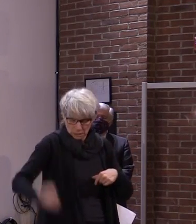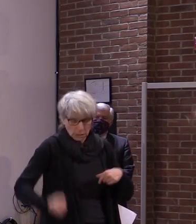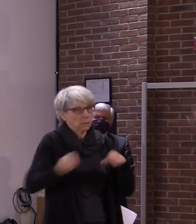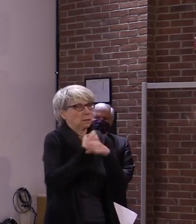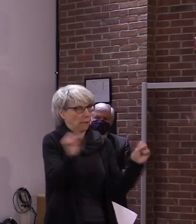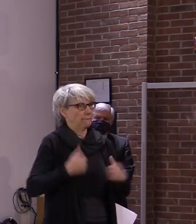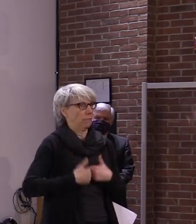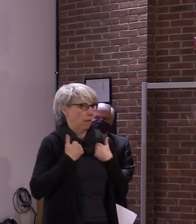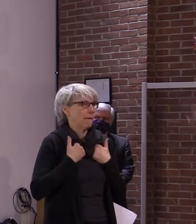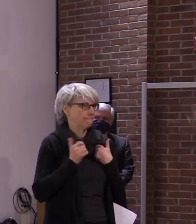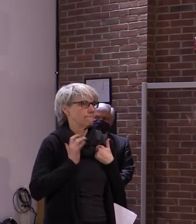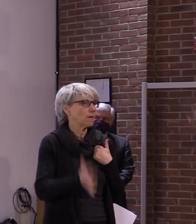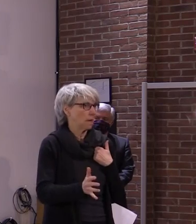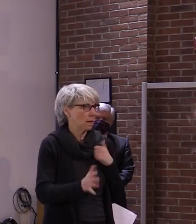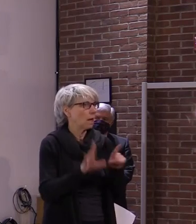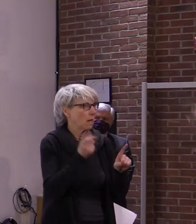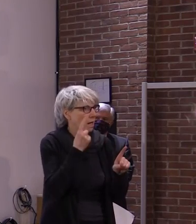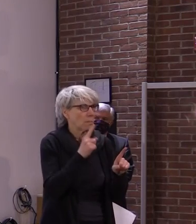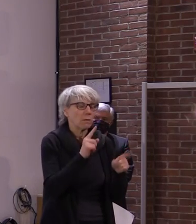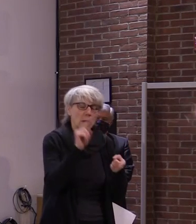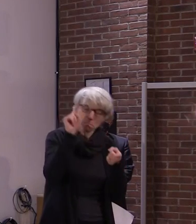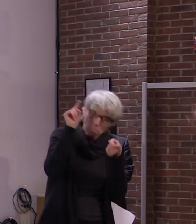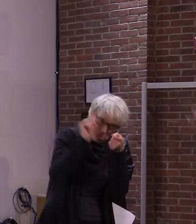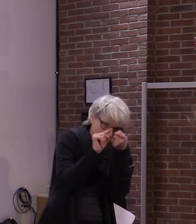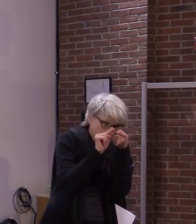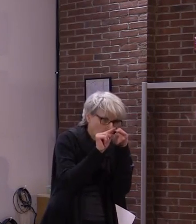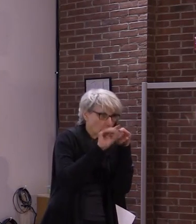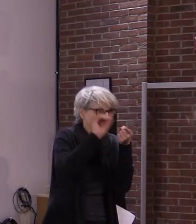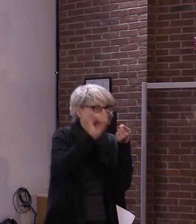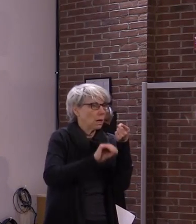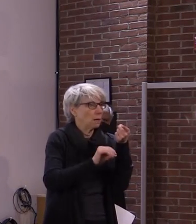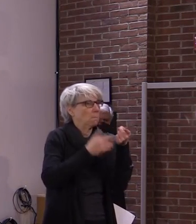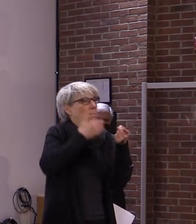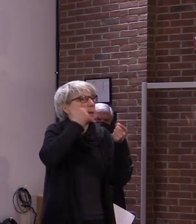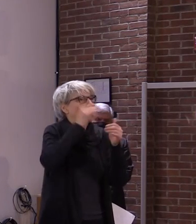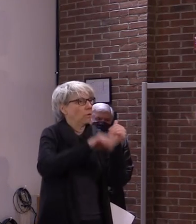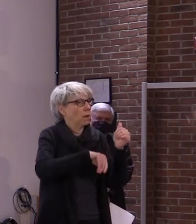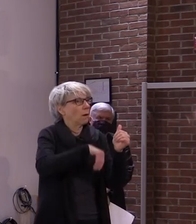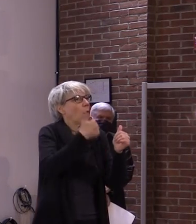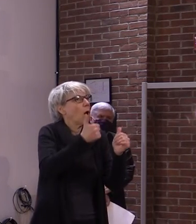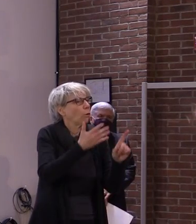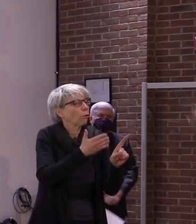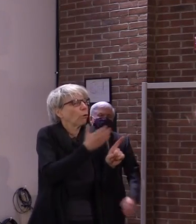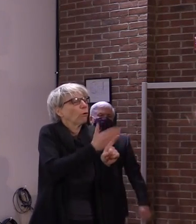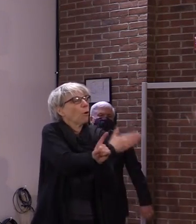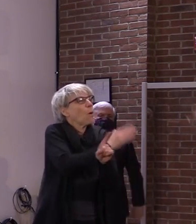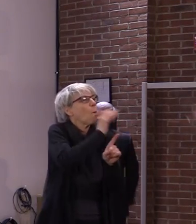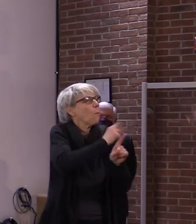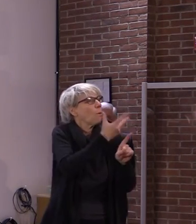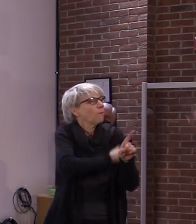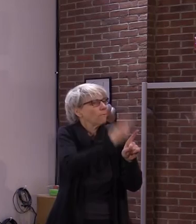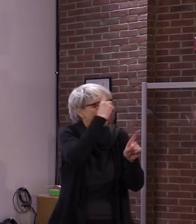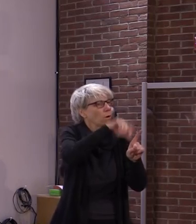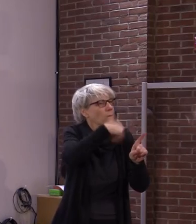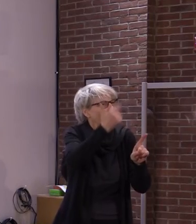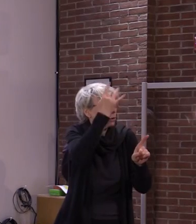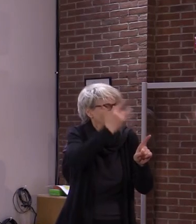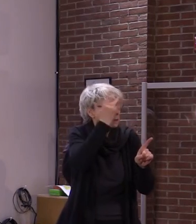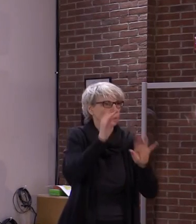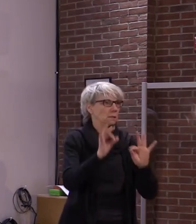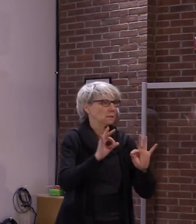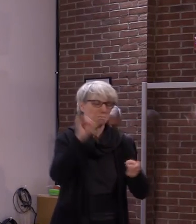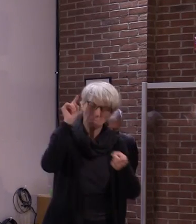in other vaccines. Whether you experience side effects or not, know that the vaccine is working to protect